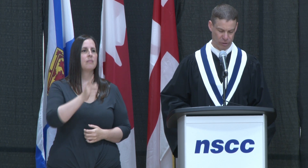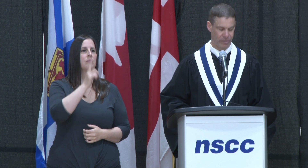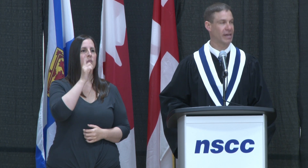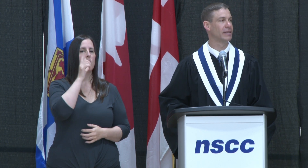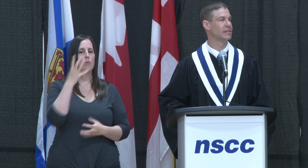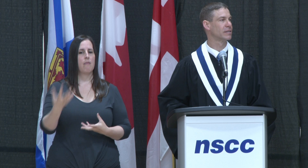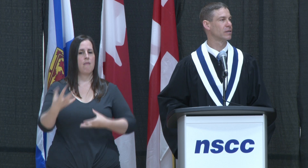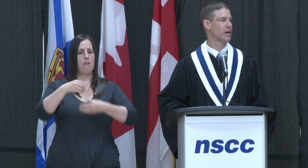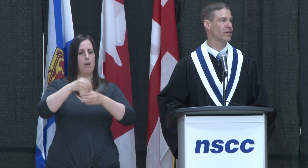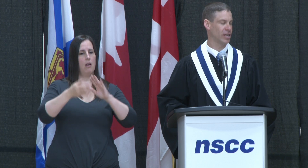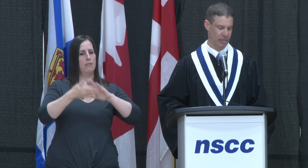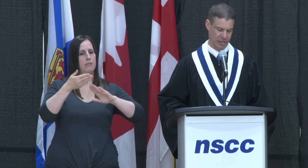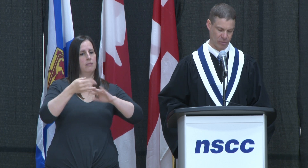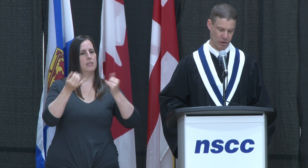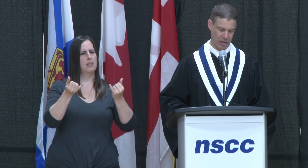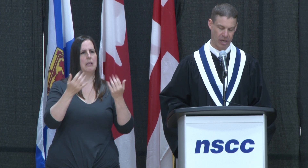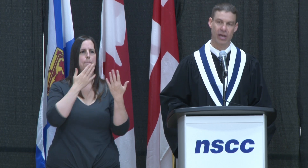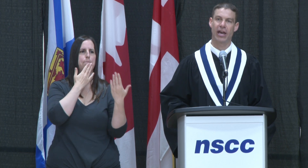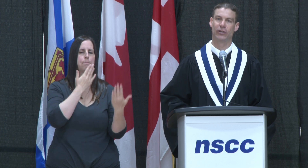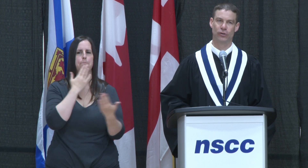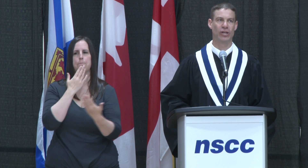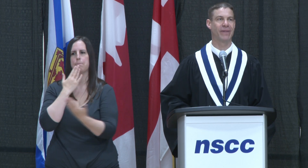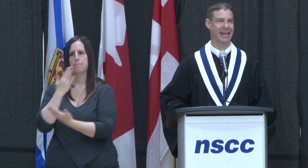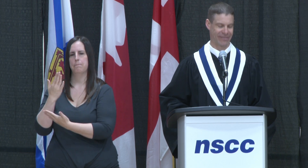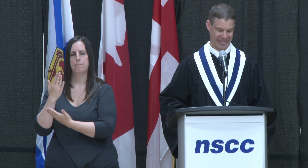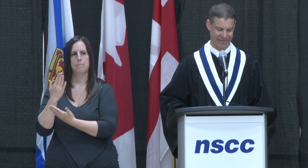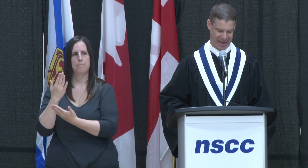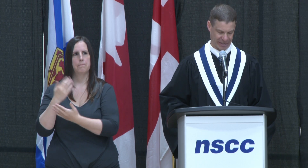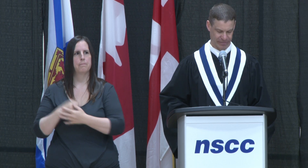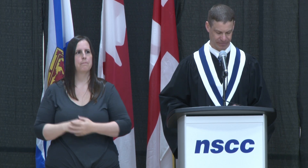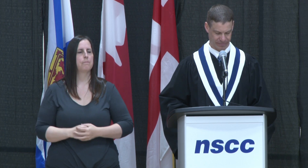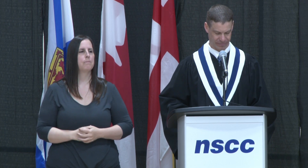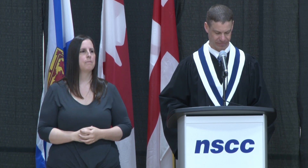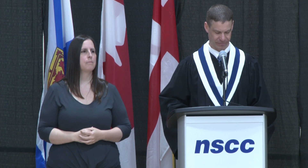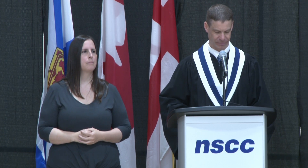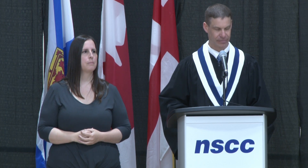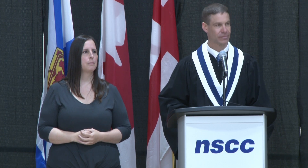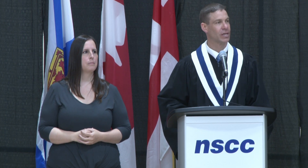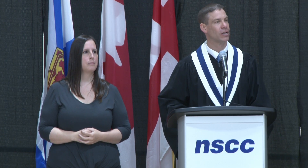who contributed to making this convocation ceremony a truly magnificent event.